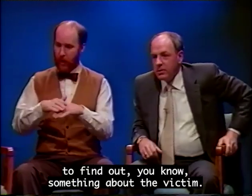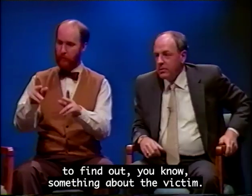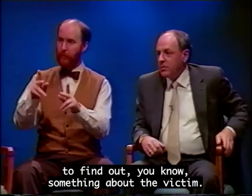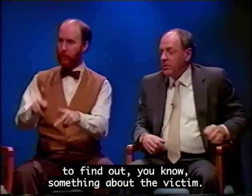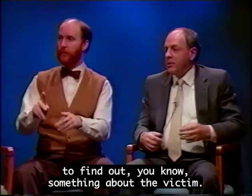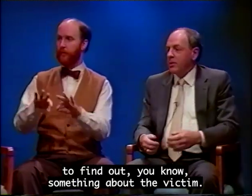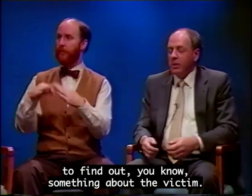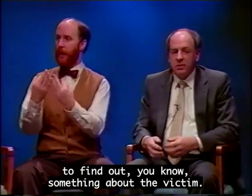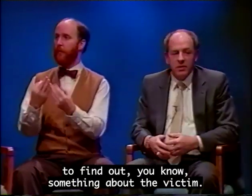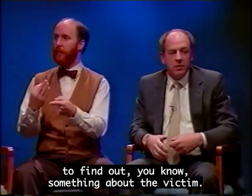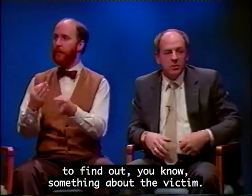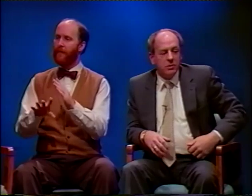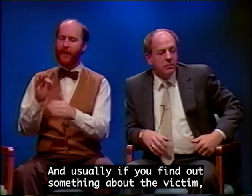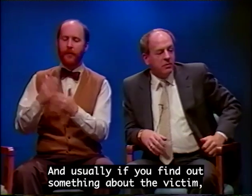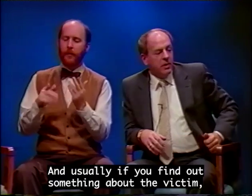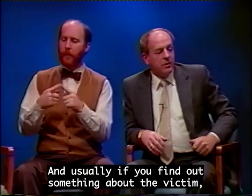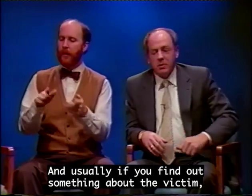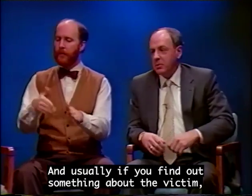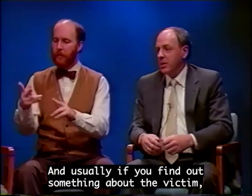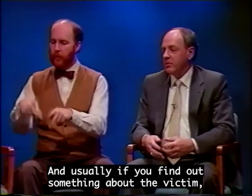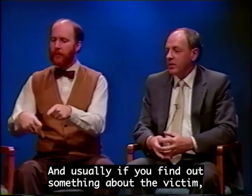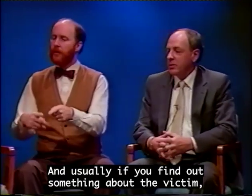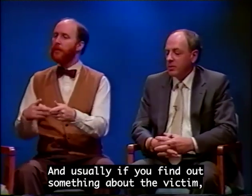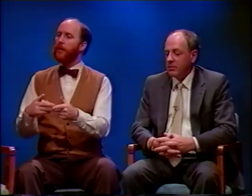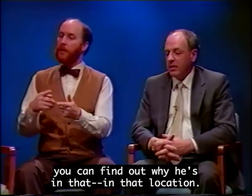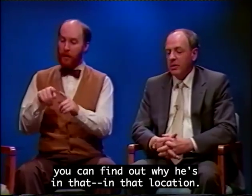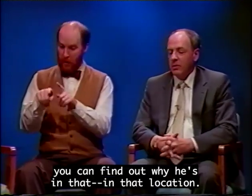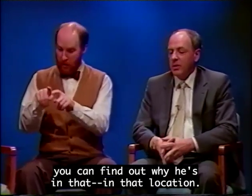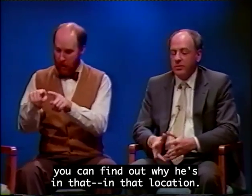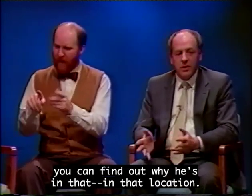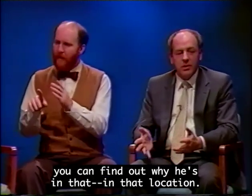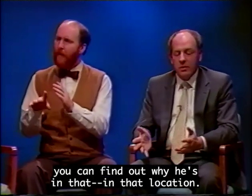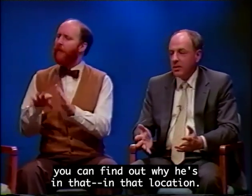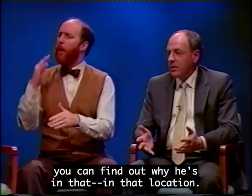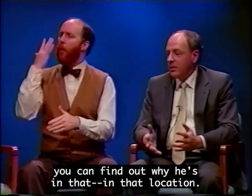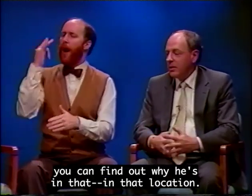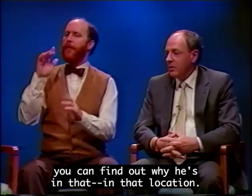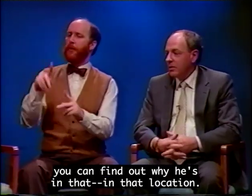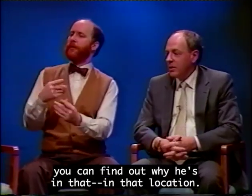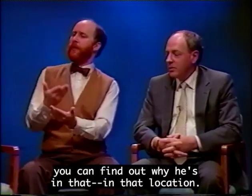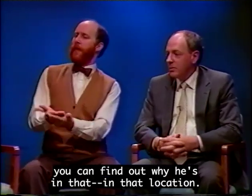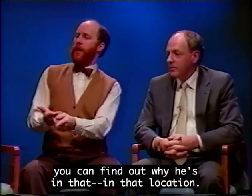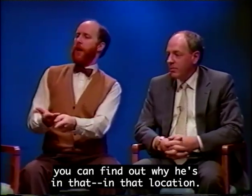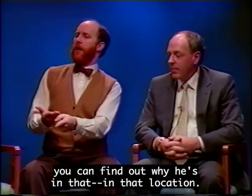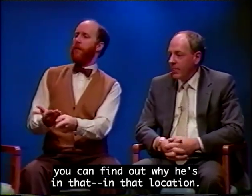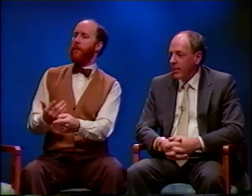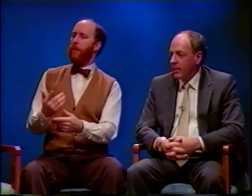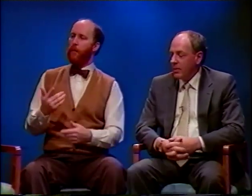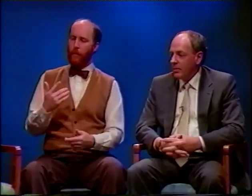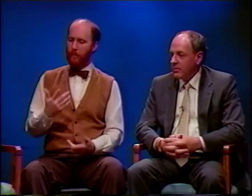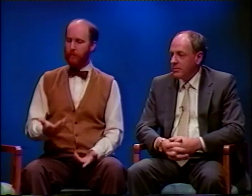out, something about the victim. And usually if you find out something about the victim, you can find out why he's in that location.